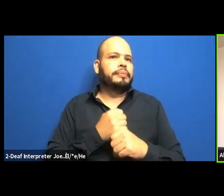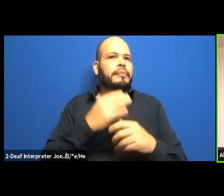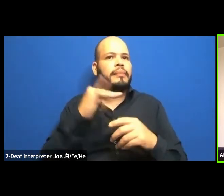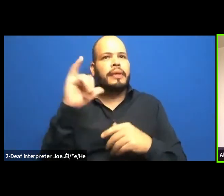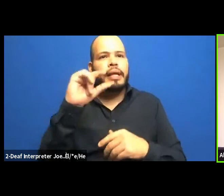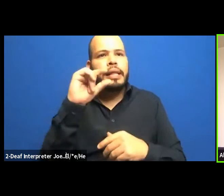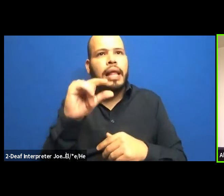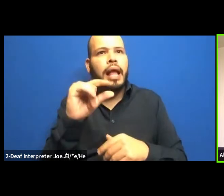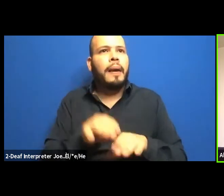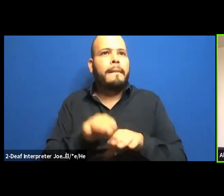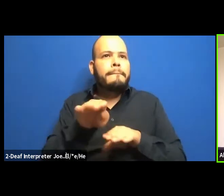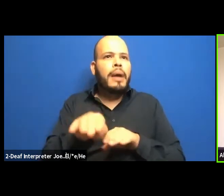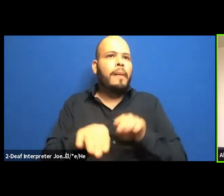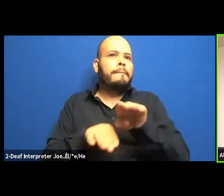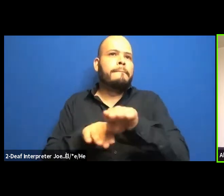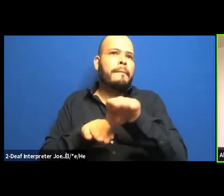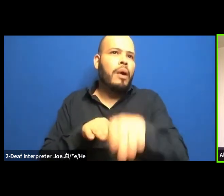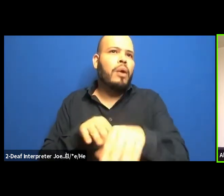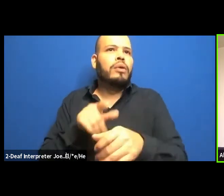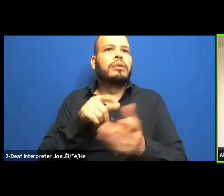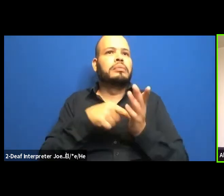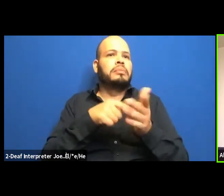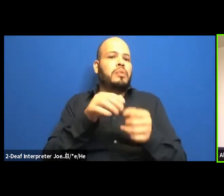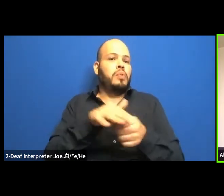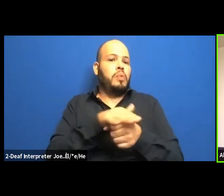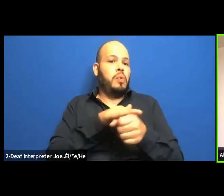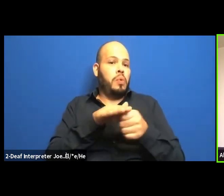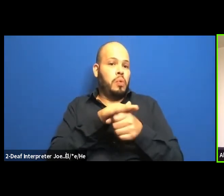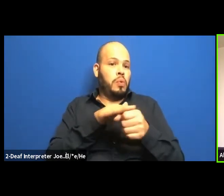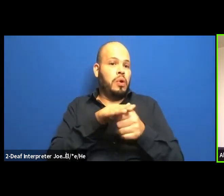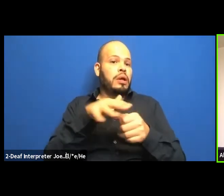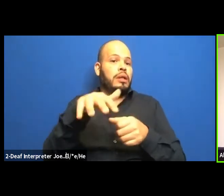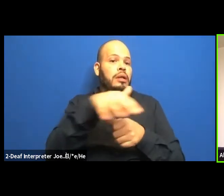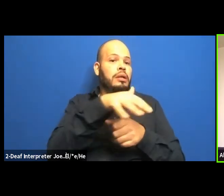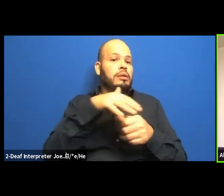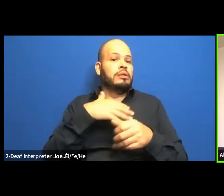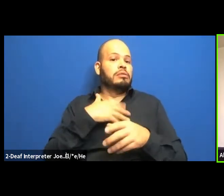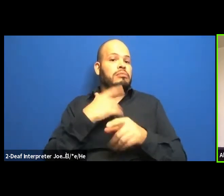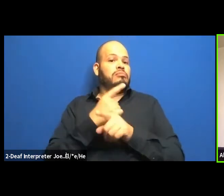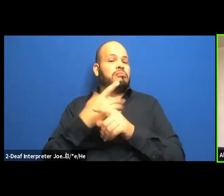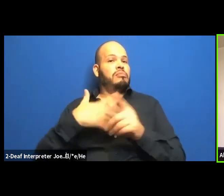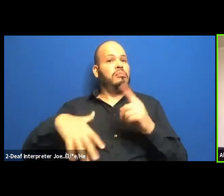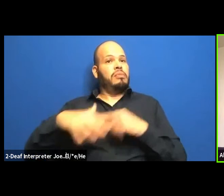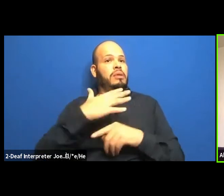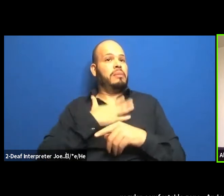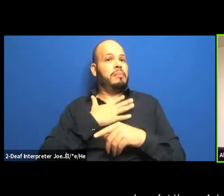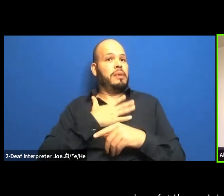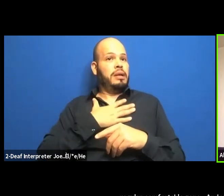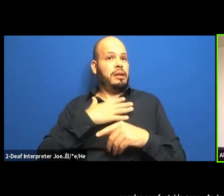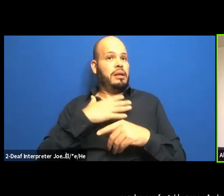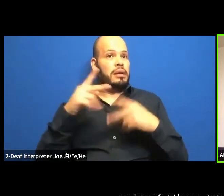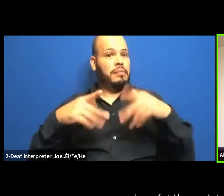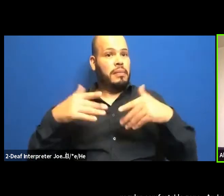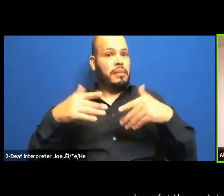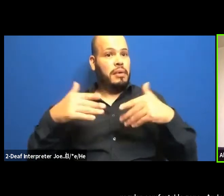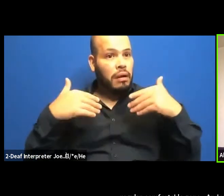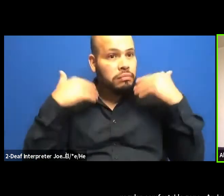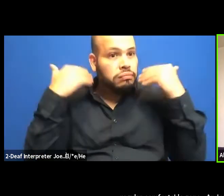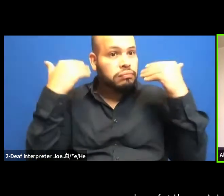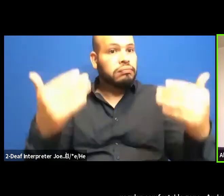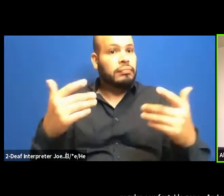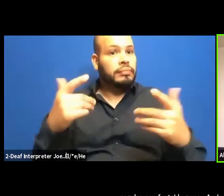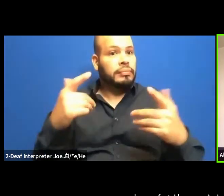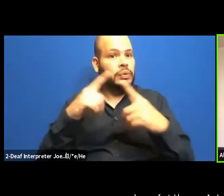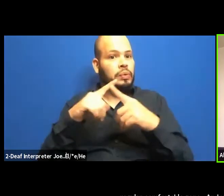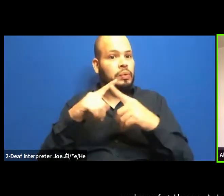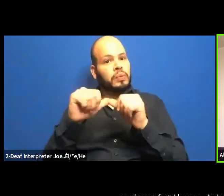comfortable zone. And, I say that because, there's moments where a story where